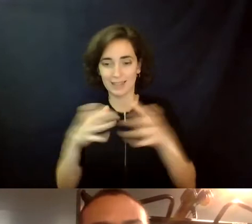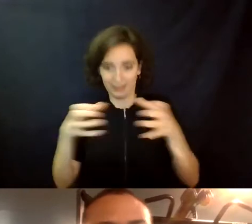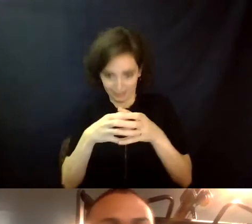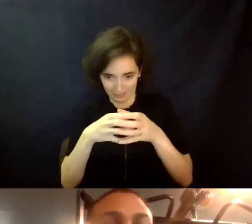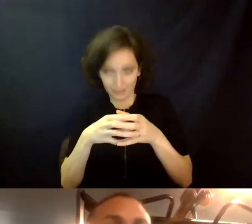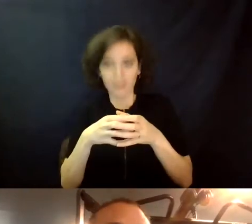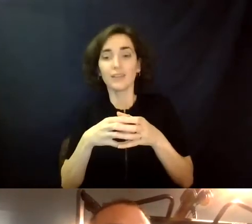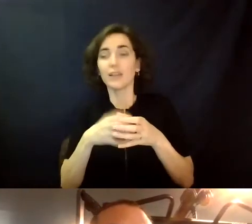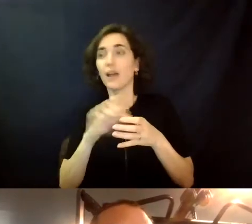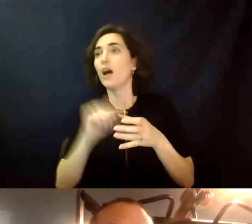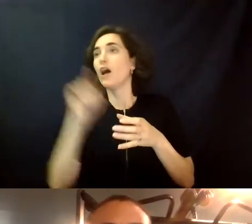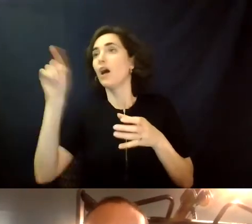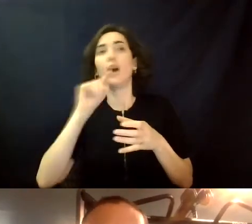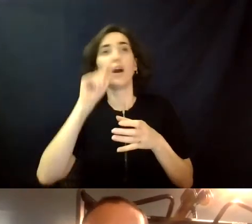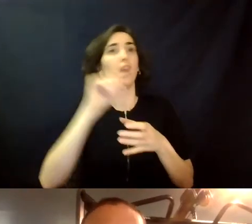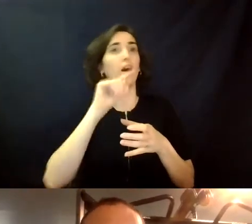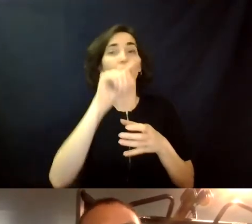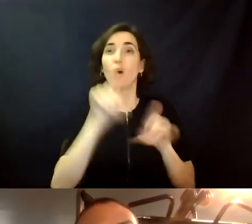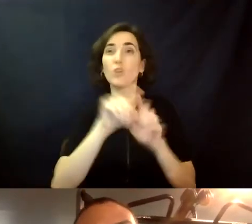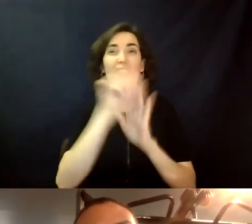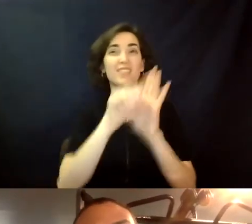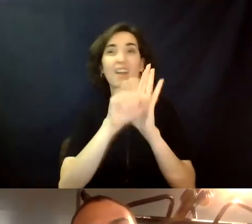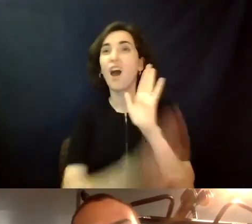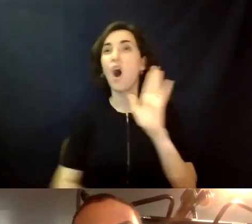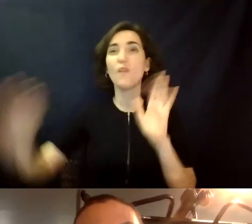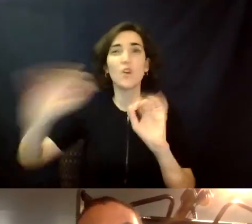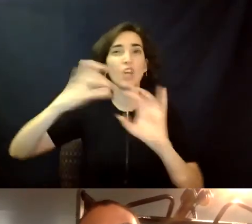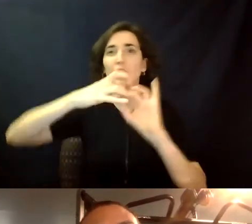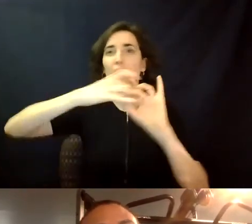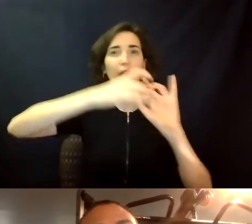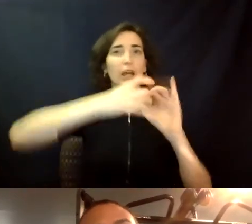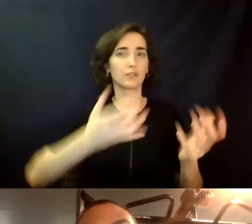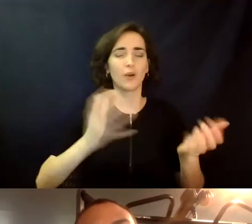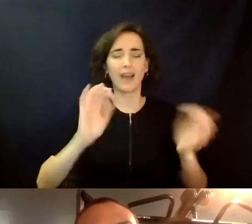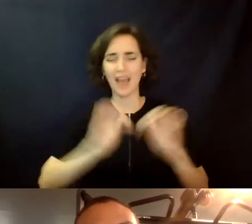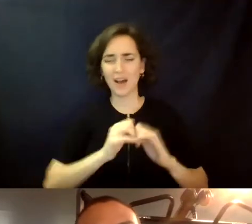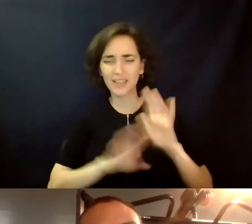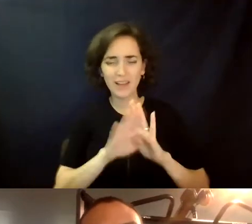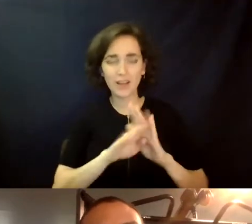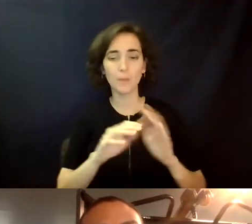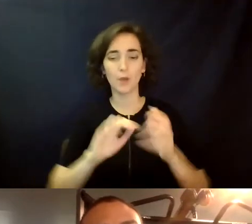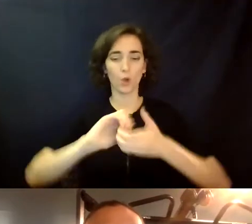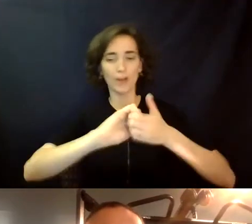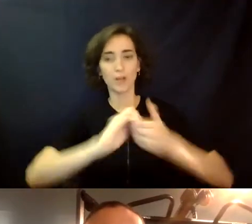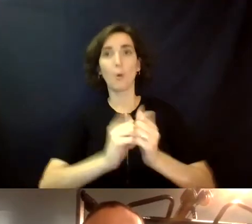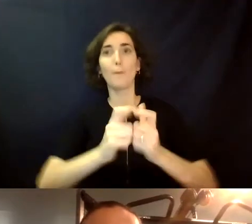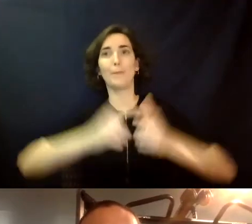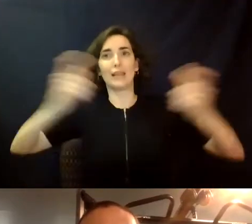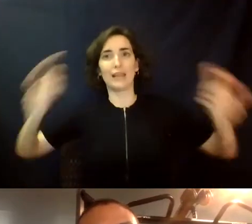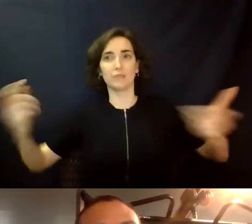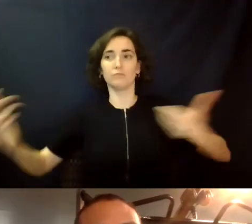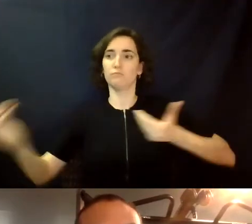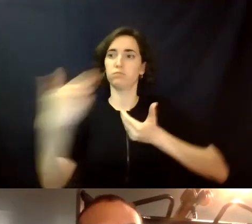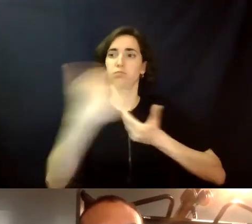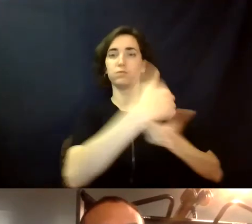more broadly throughout the state. So how do we develop a bigger coalition of